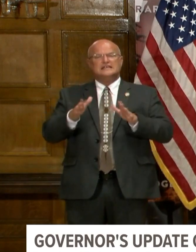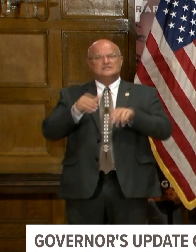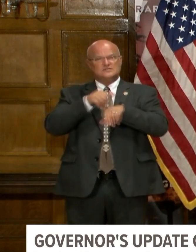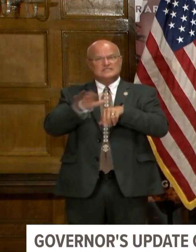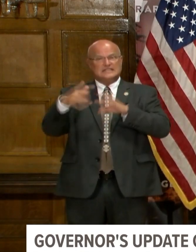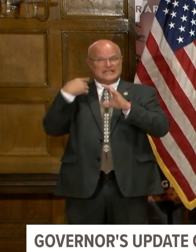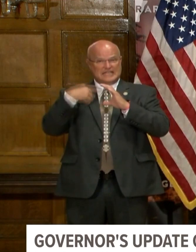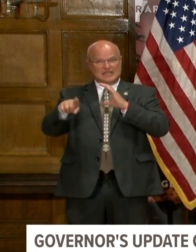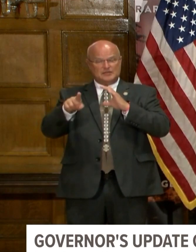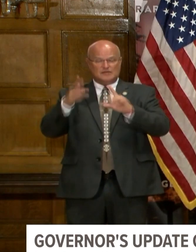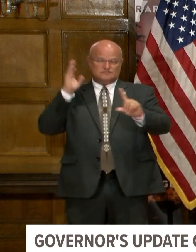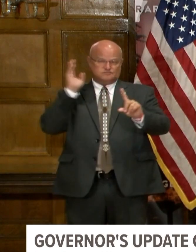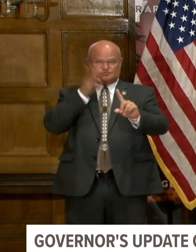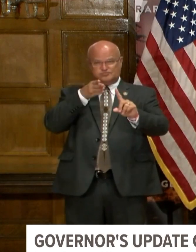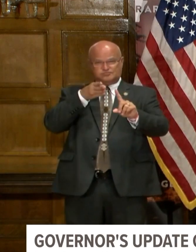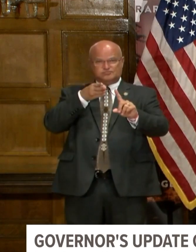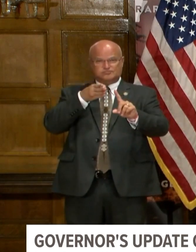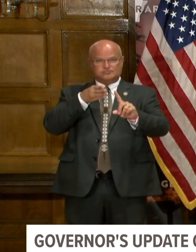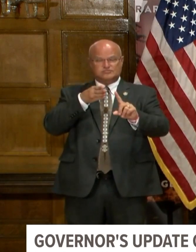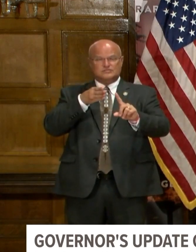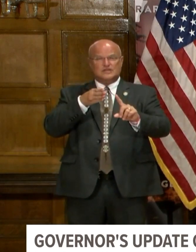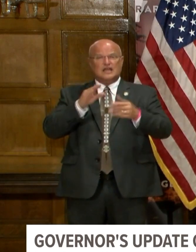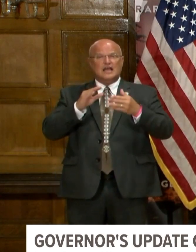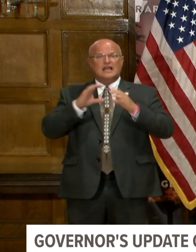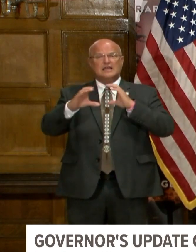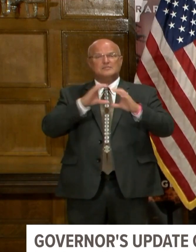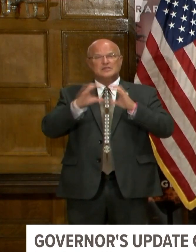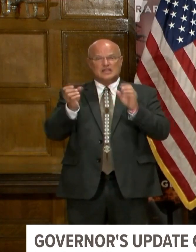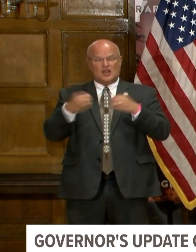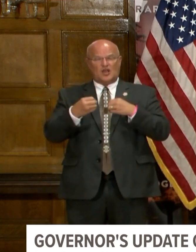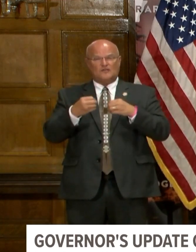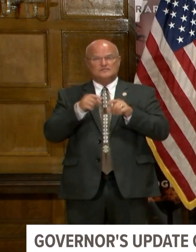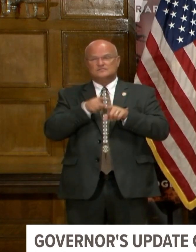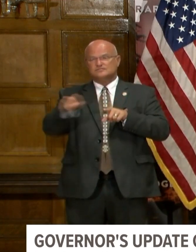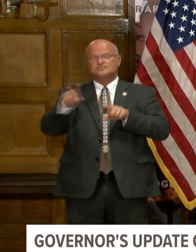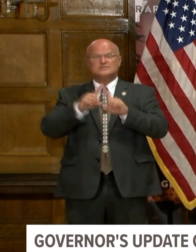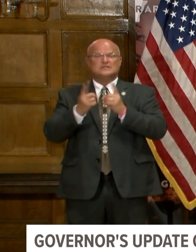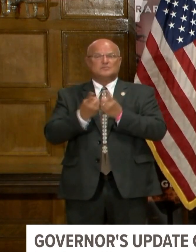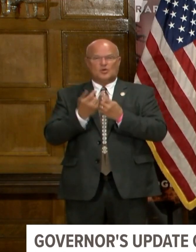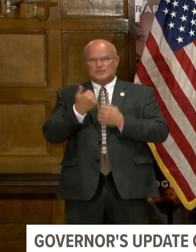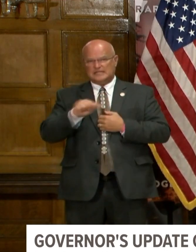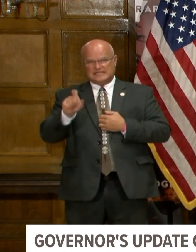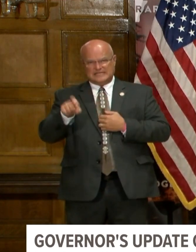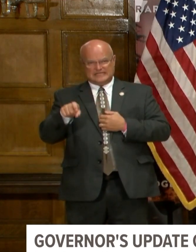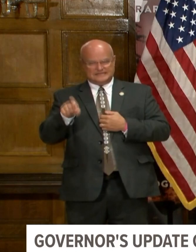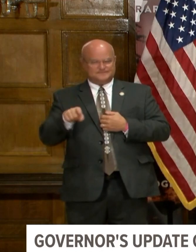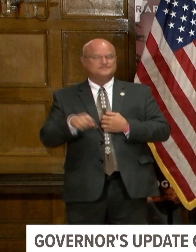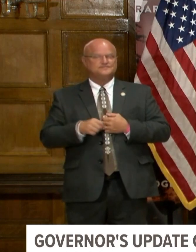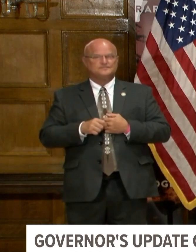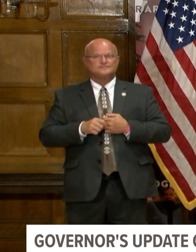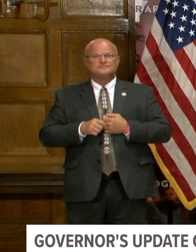you send an email that goes directly to our communications office, who routes it to the department it needs to be